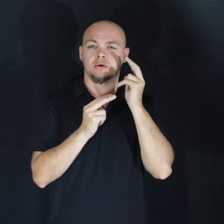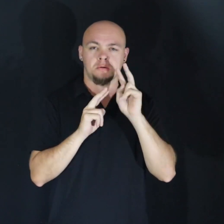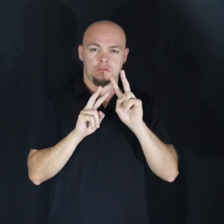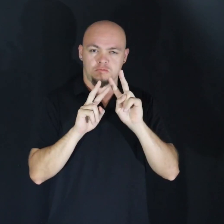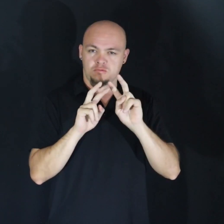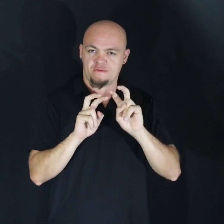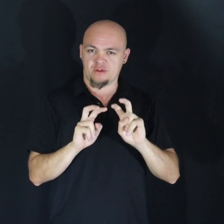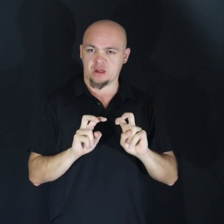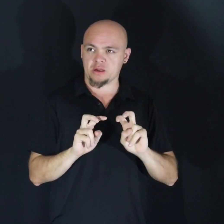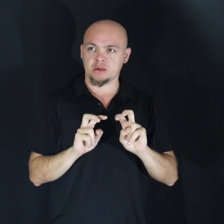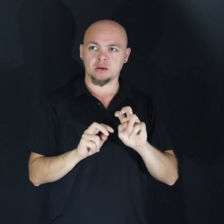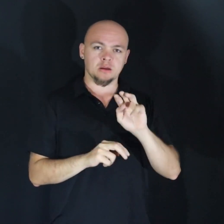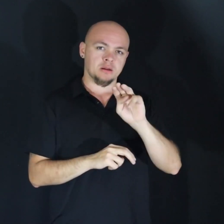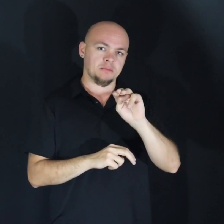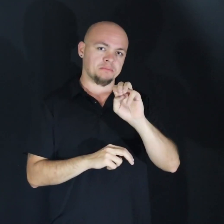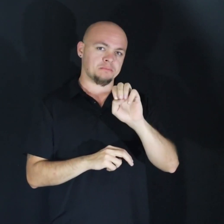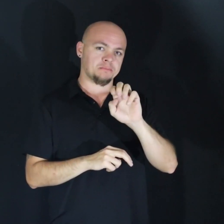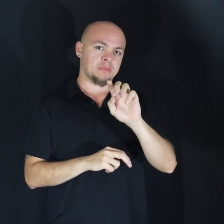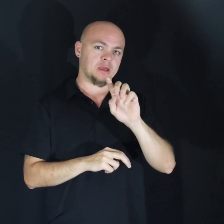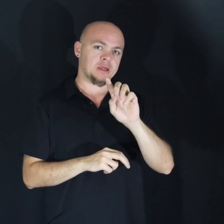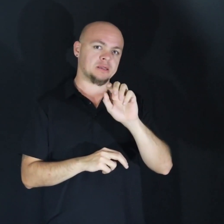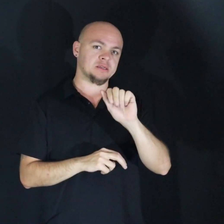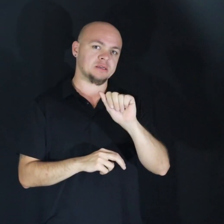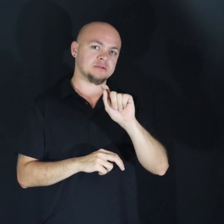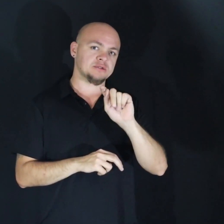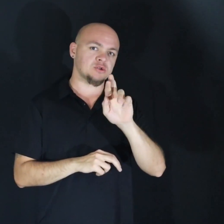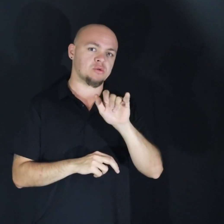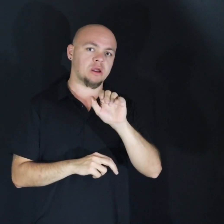What does the view of the Mediterranean represent to you?